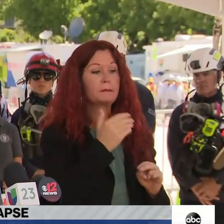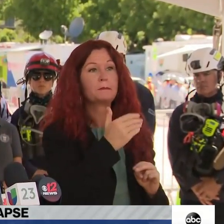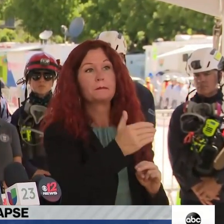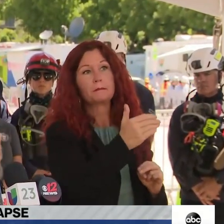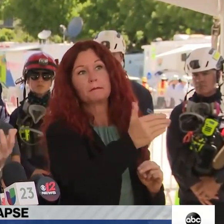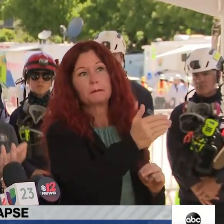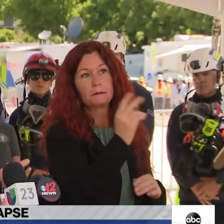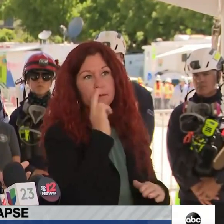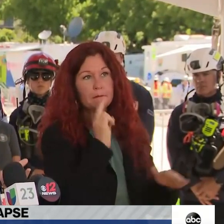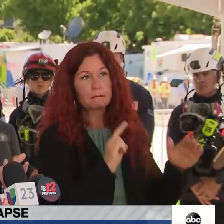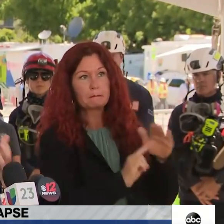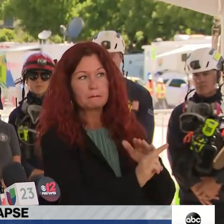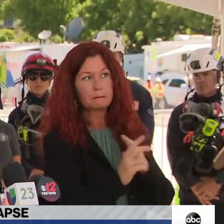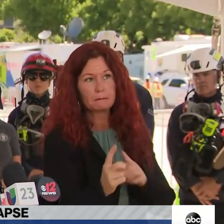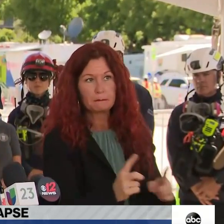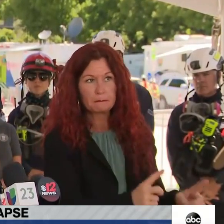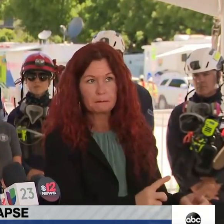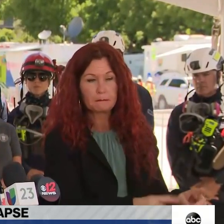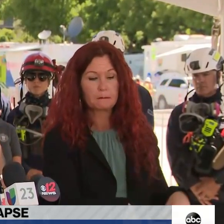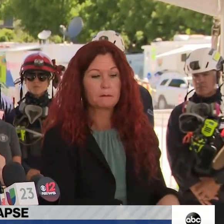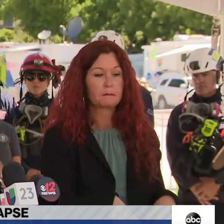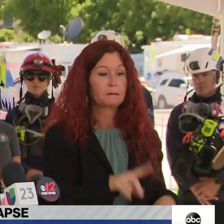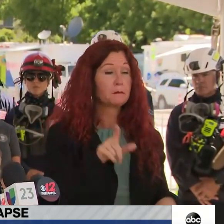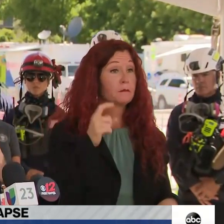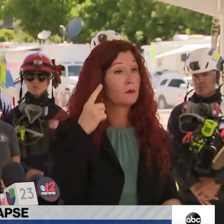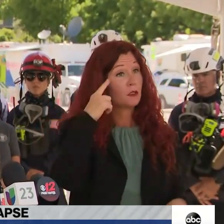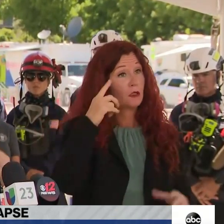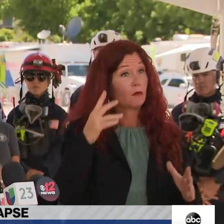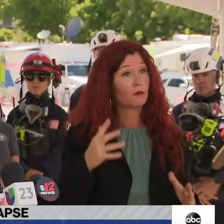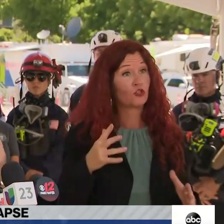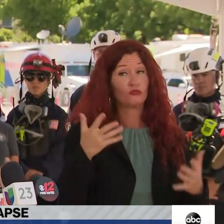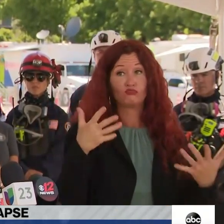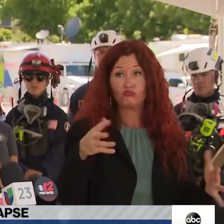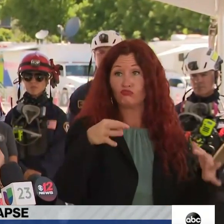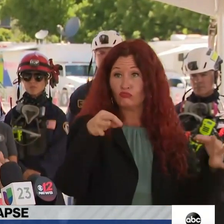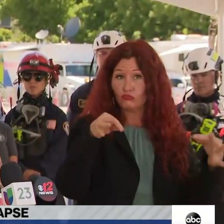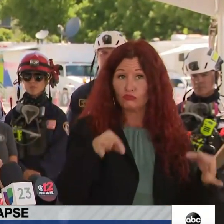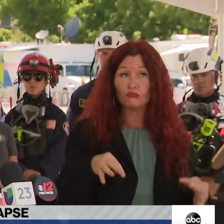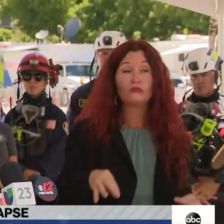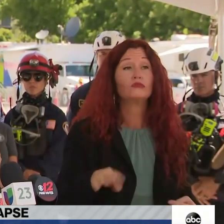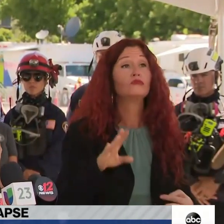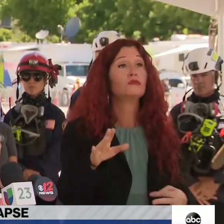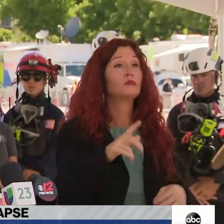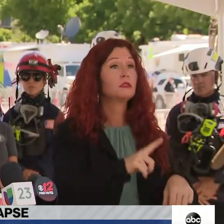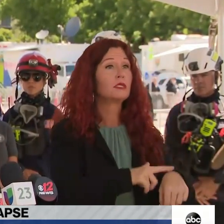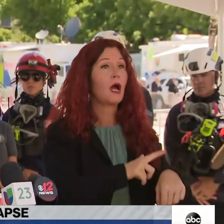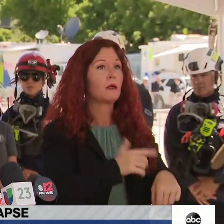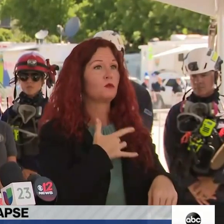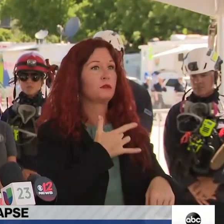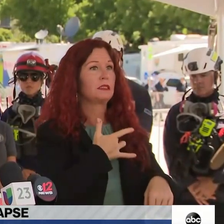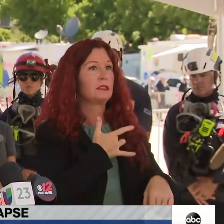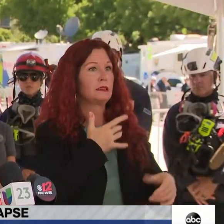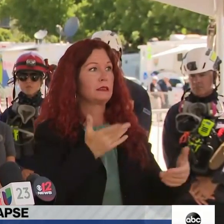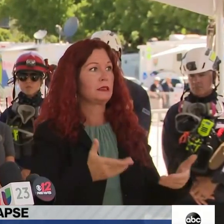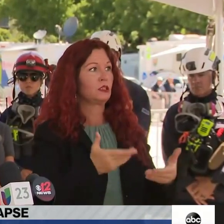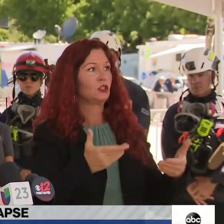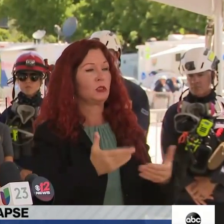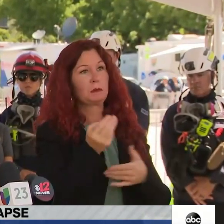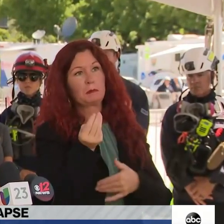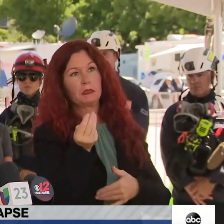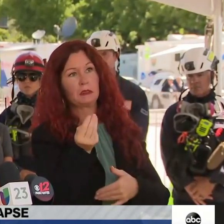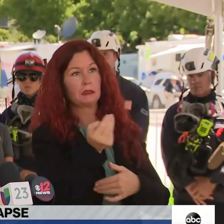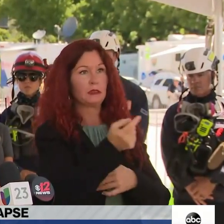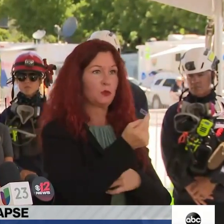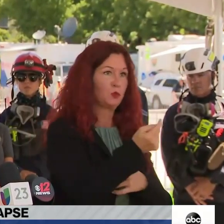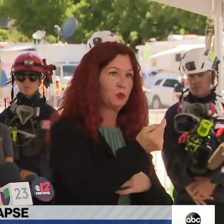Florida. You heard the governor earlier mention the timeline that we're looking at for when the conditions are going to start to get